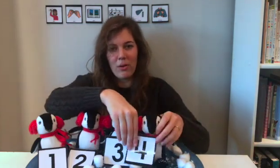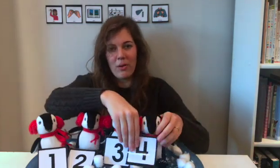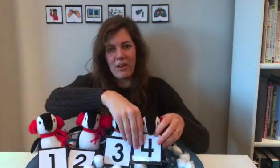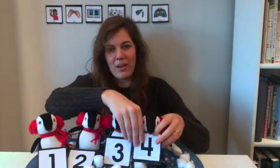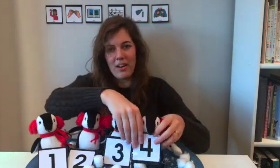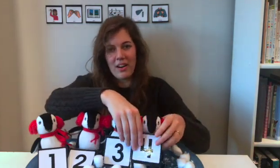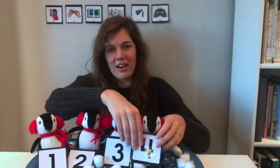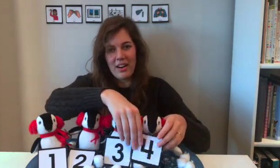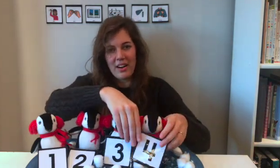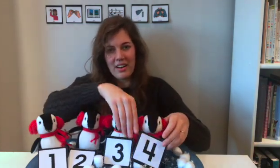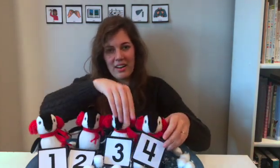four,